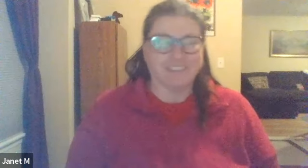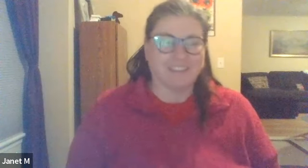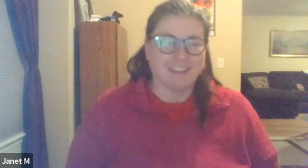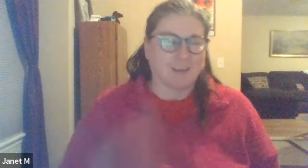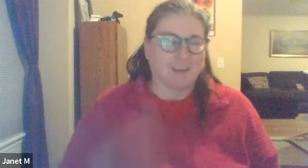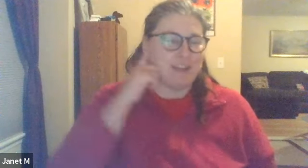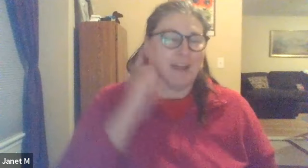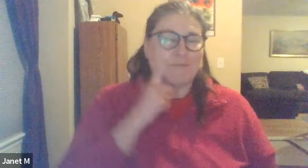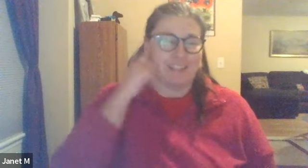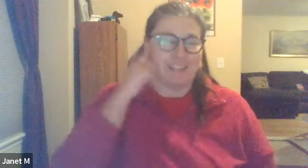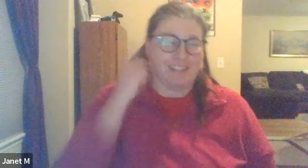Yes. Complete opposite.